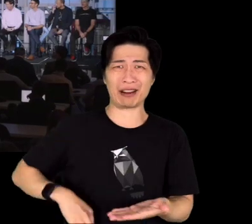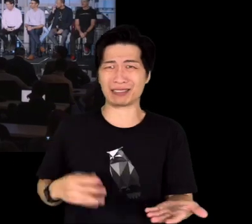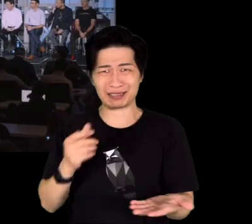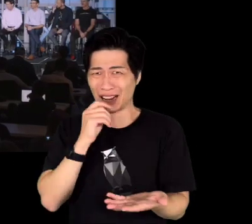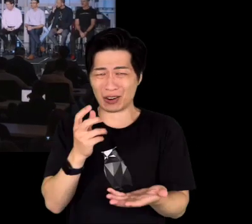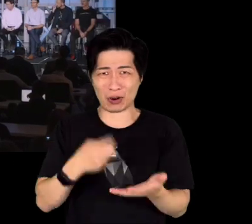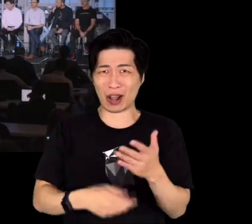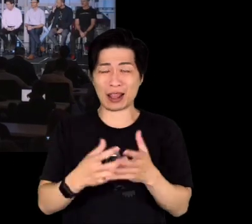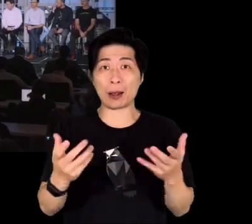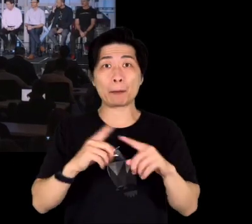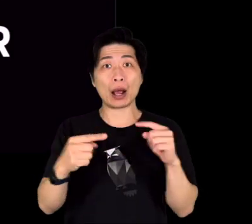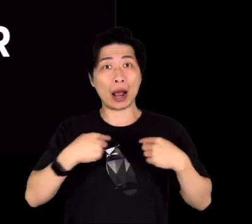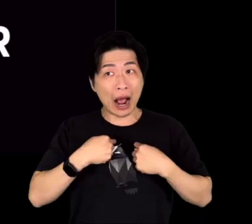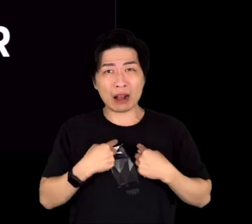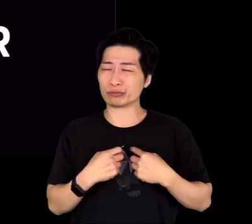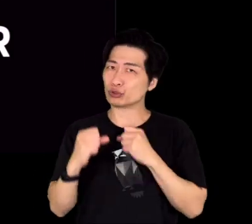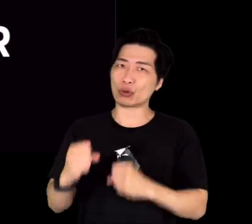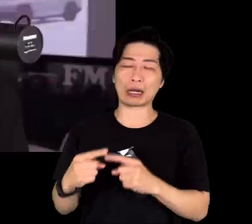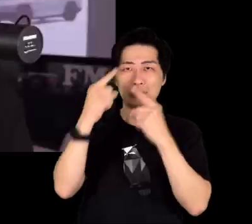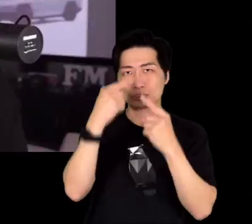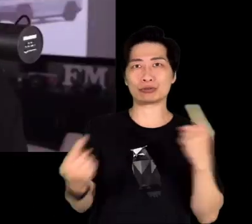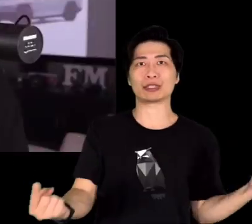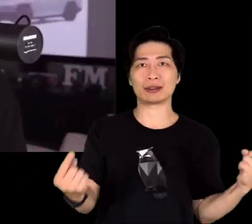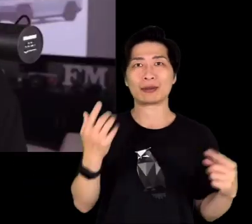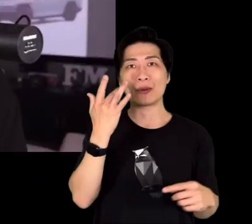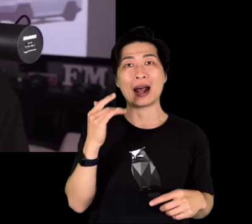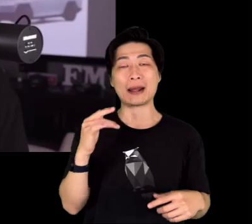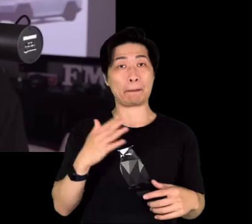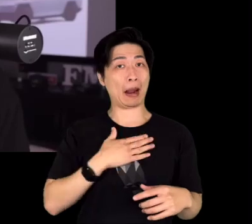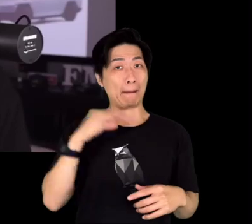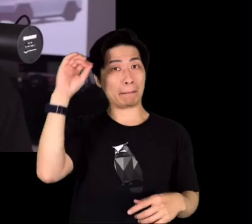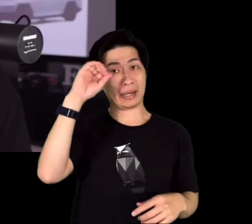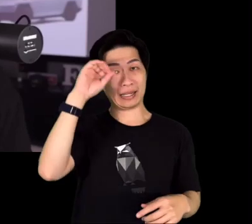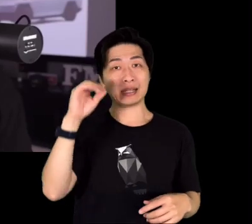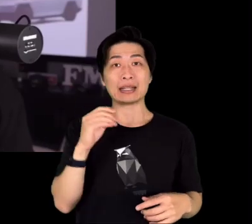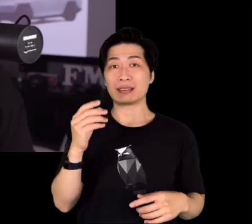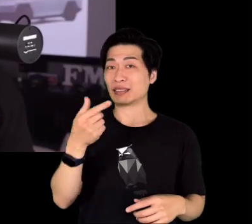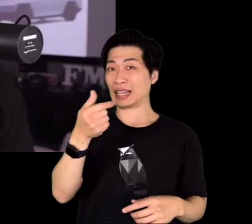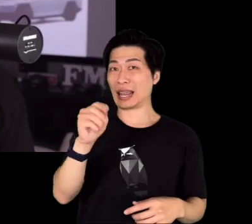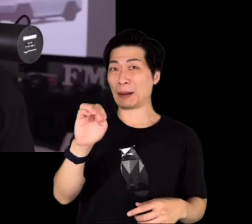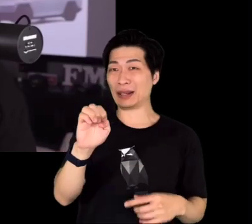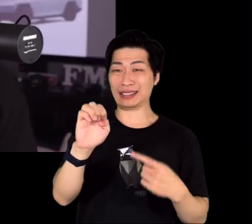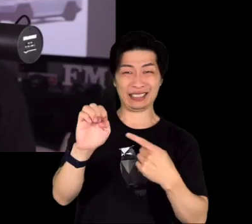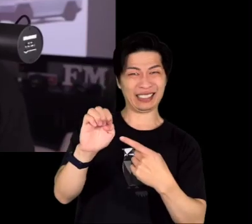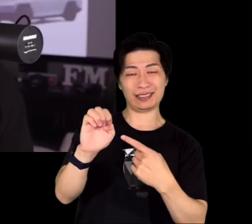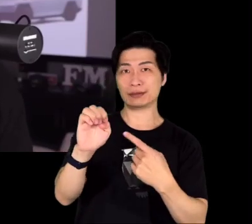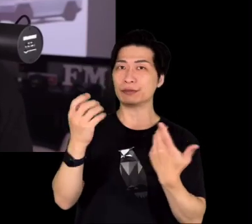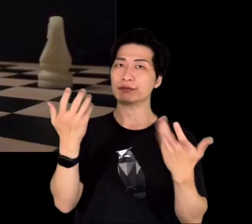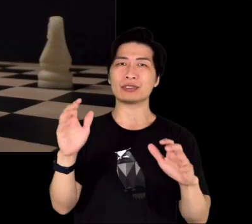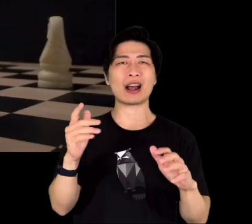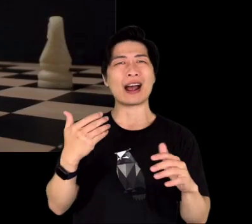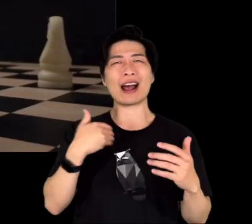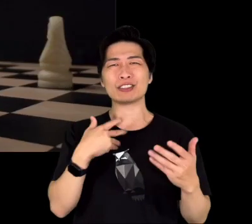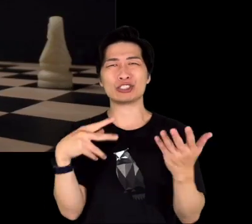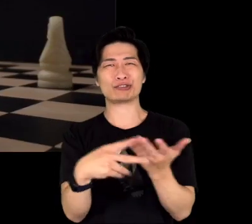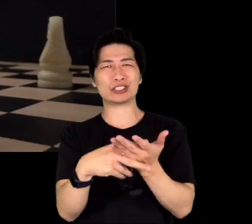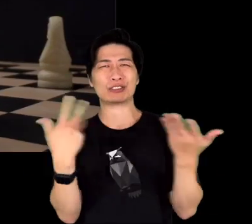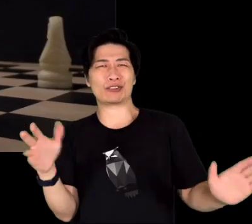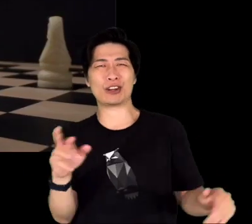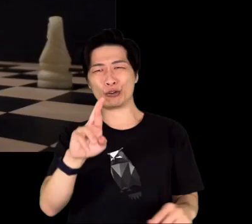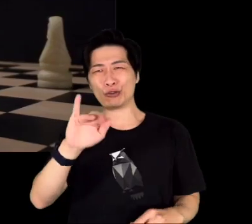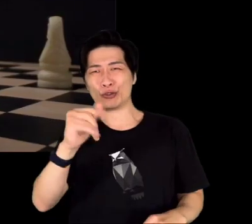of Tesla's yearly net income. However, I personally strongly disagree with this assessment because, in my opinion, the game